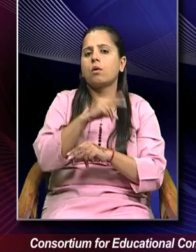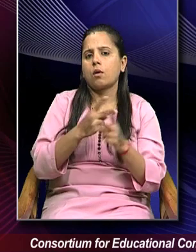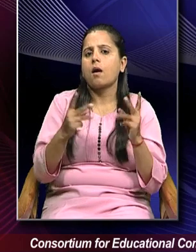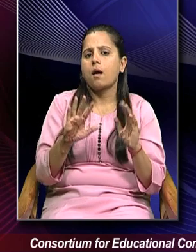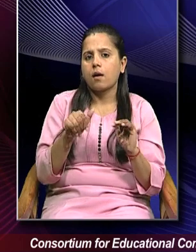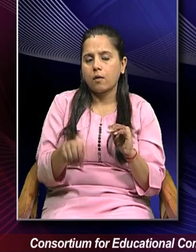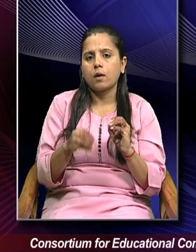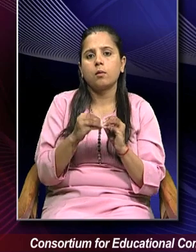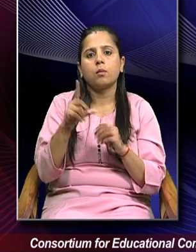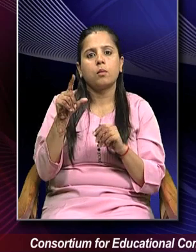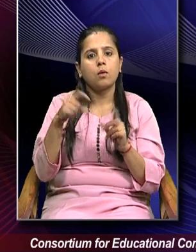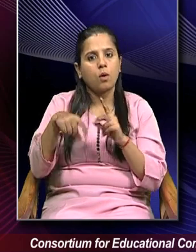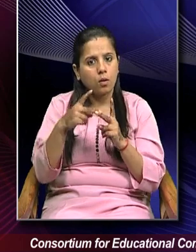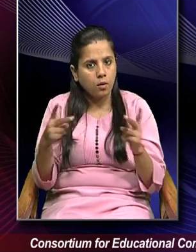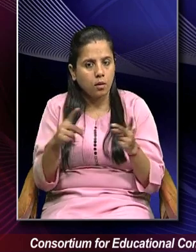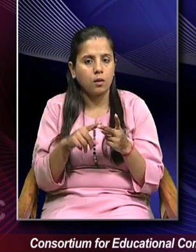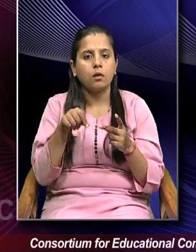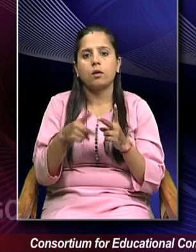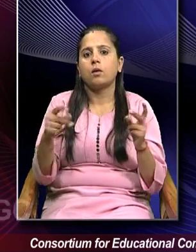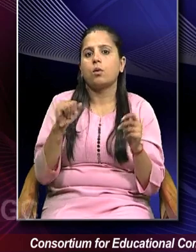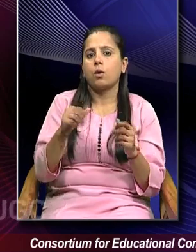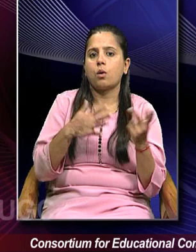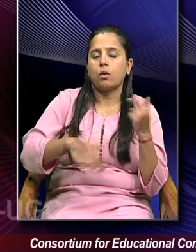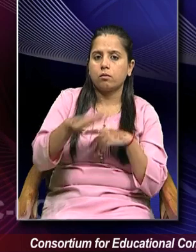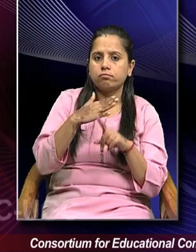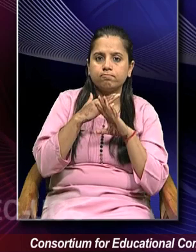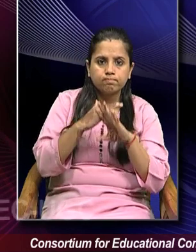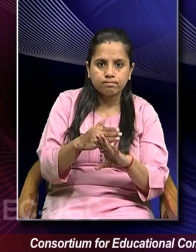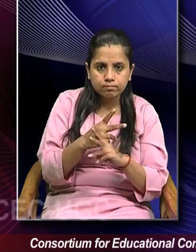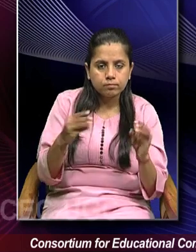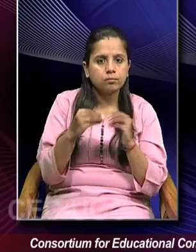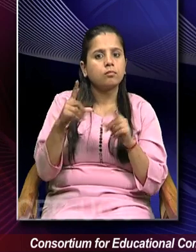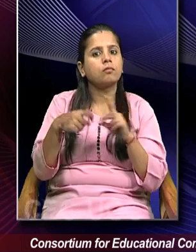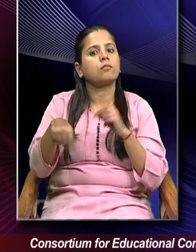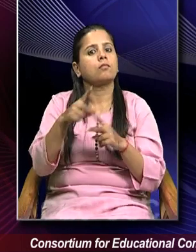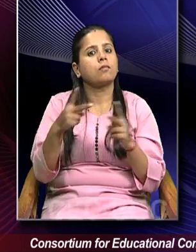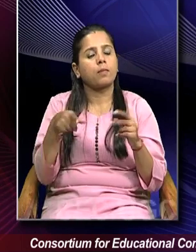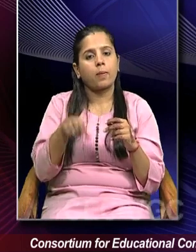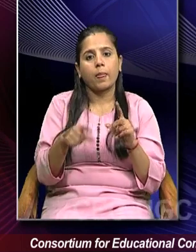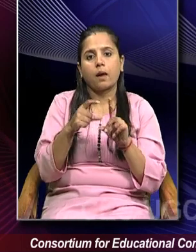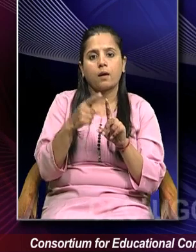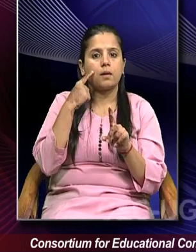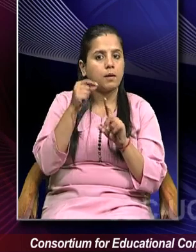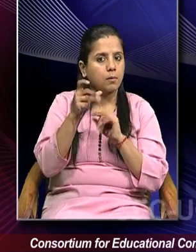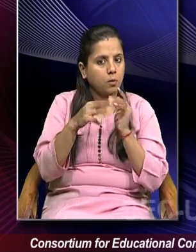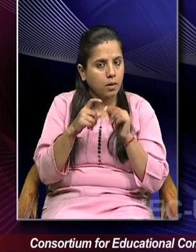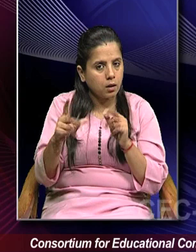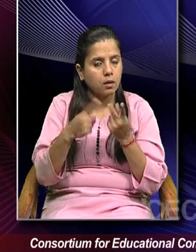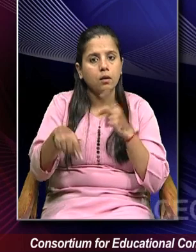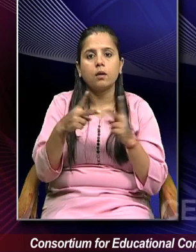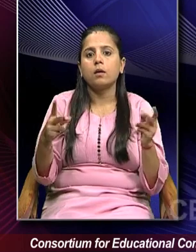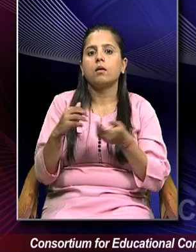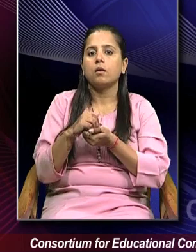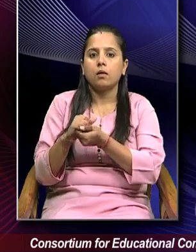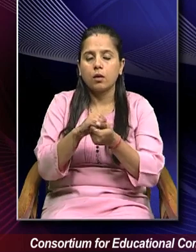kinds of blocks and how these were the defensive blocks, and they were in a sense diplomatic alliances as well, and they wanted